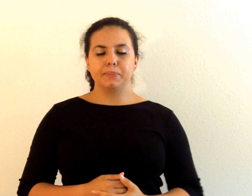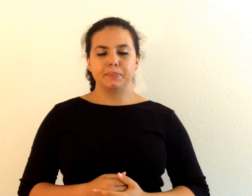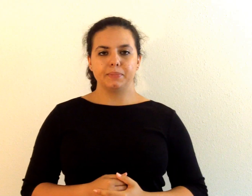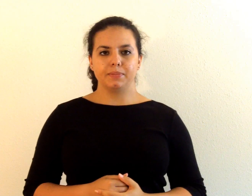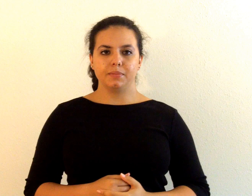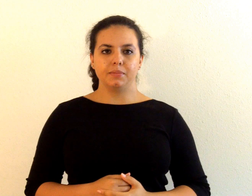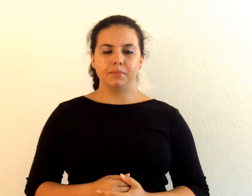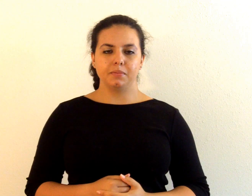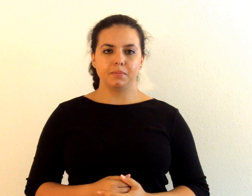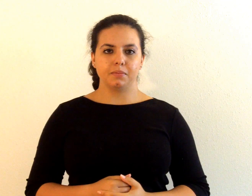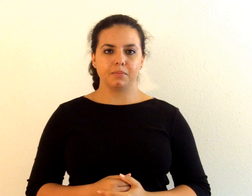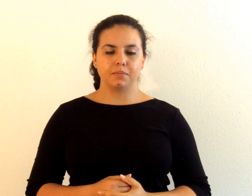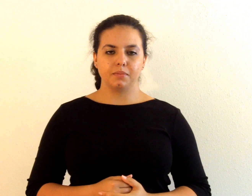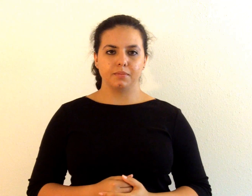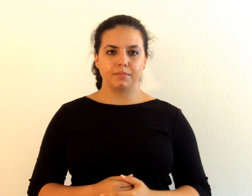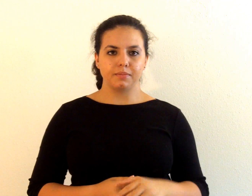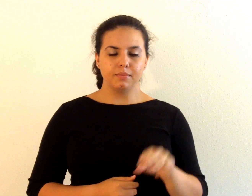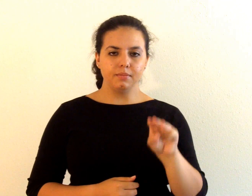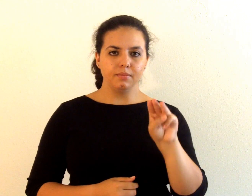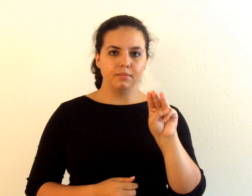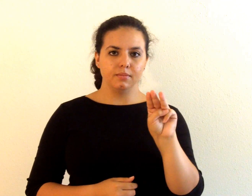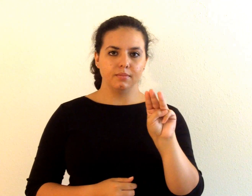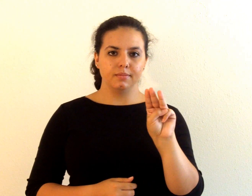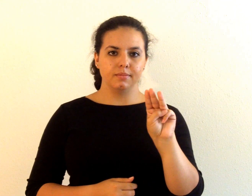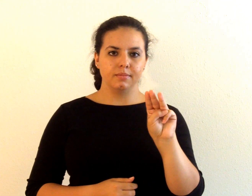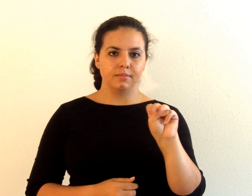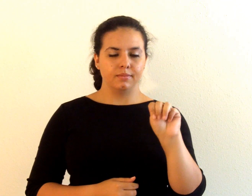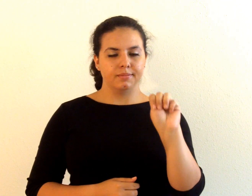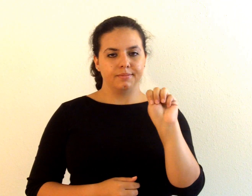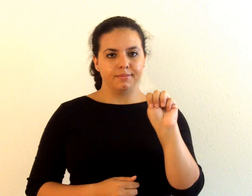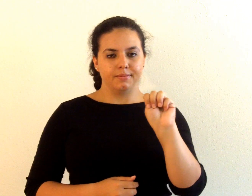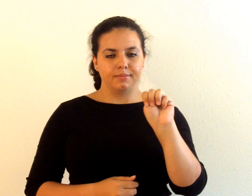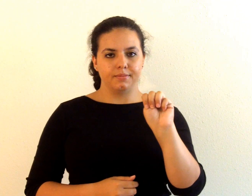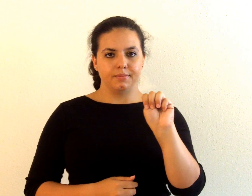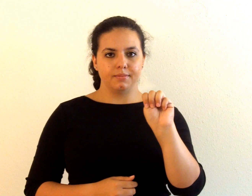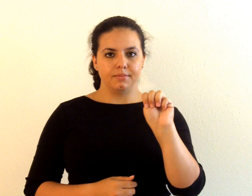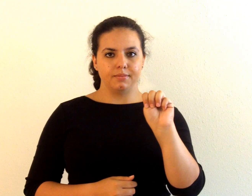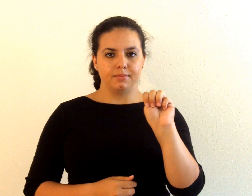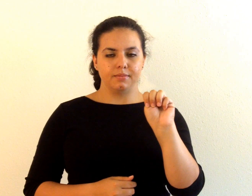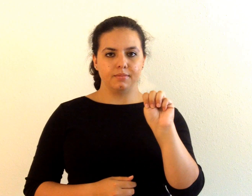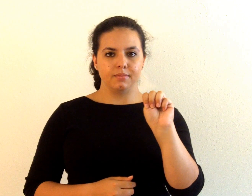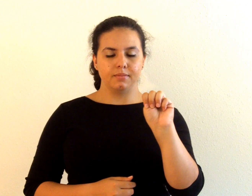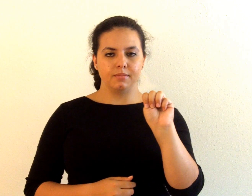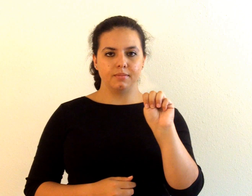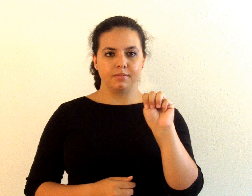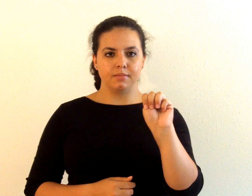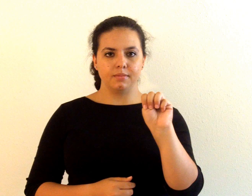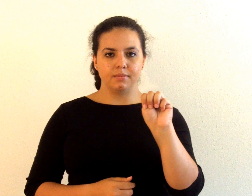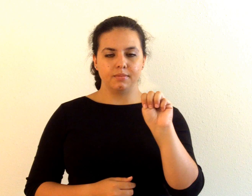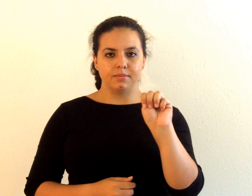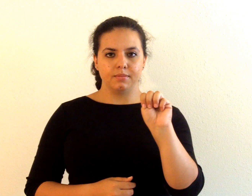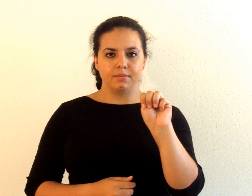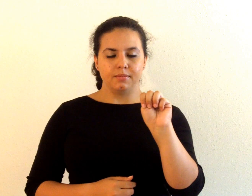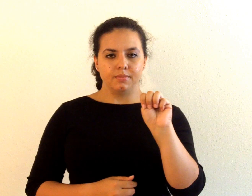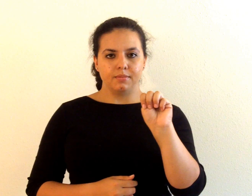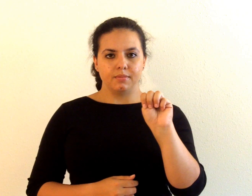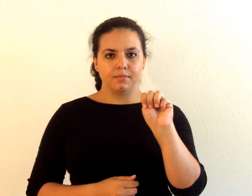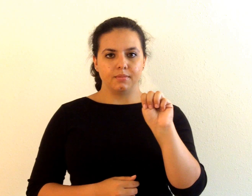M and N. In the book, this is how you'll see them done. Nobody signs them that way. Everybody draws them that